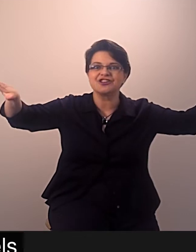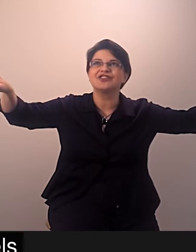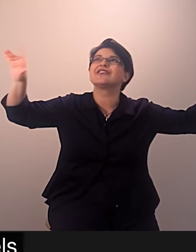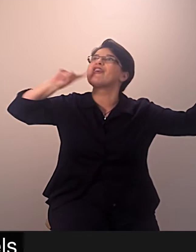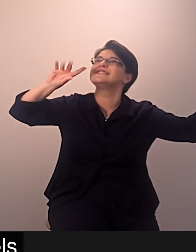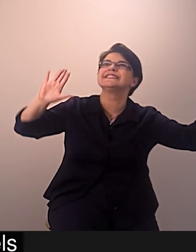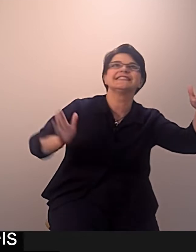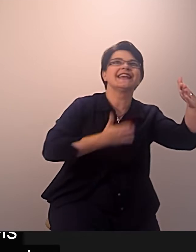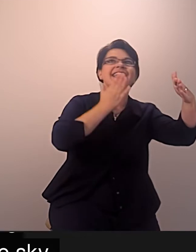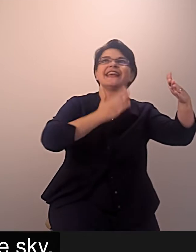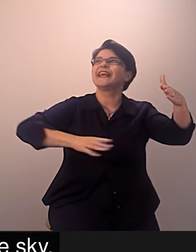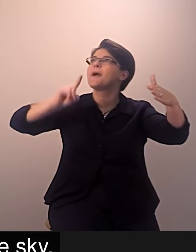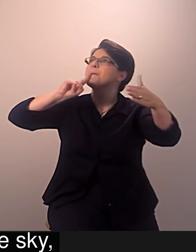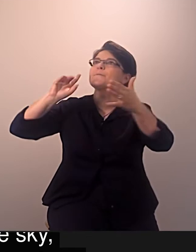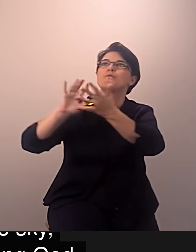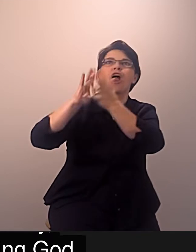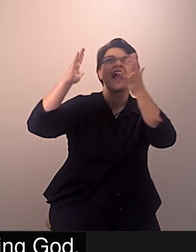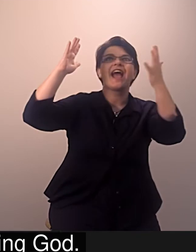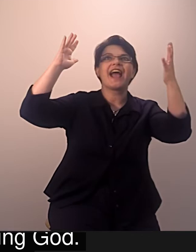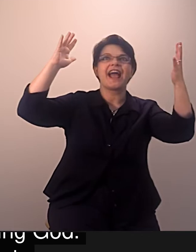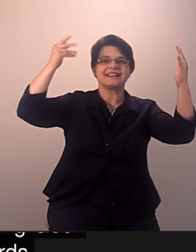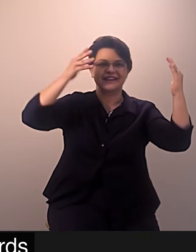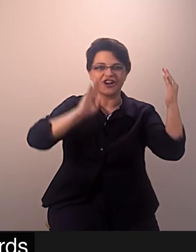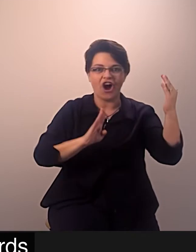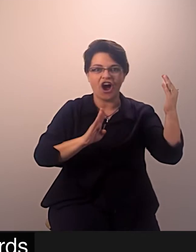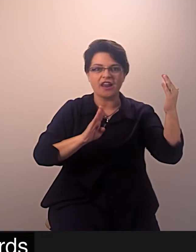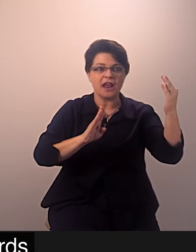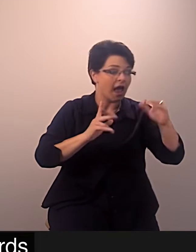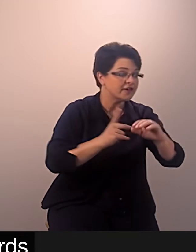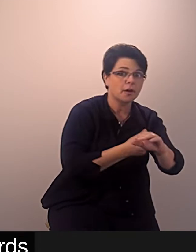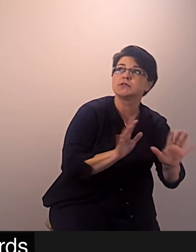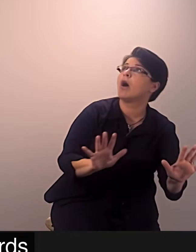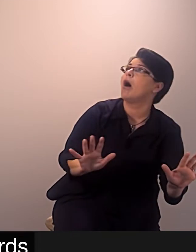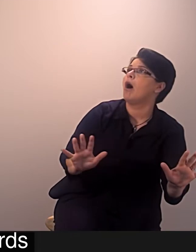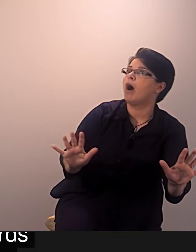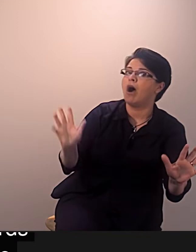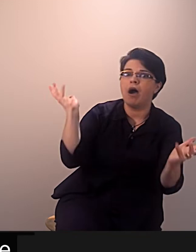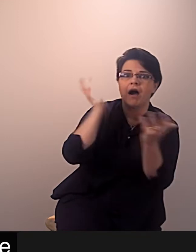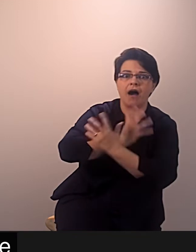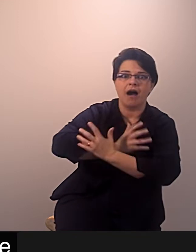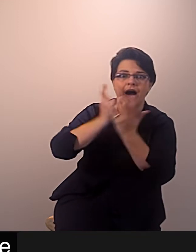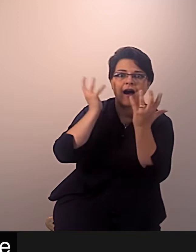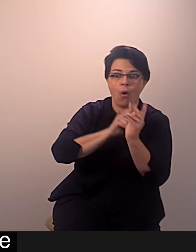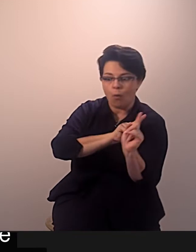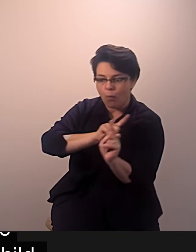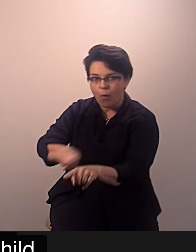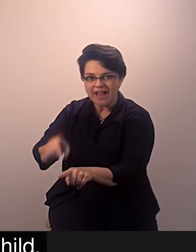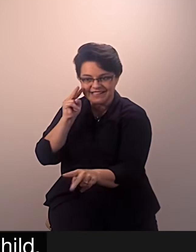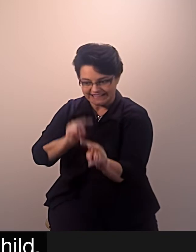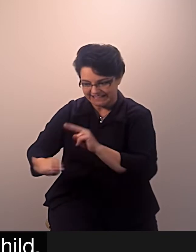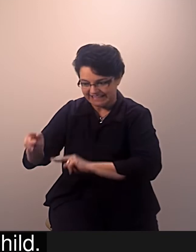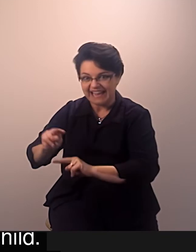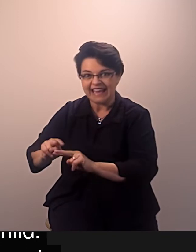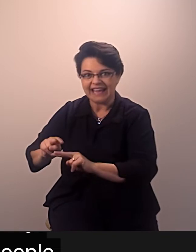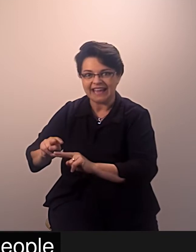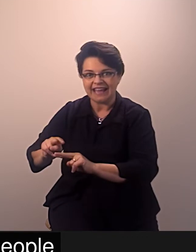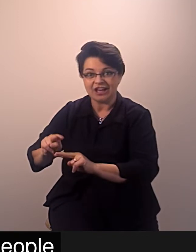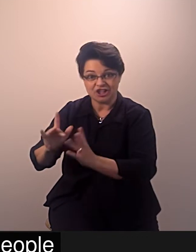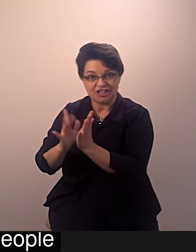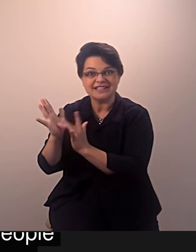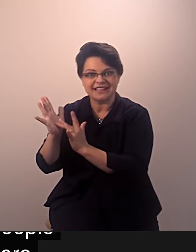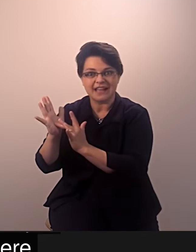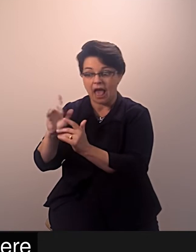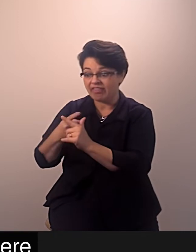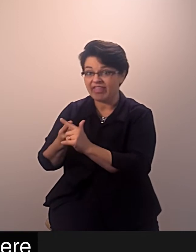praising God. The shepherds went to see this special child. They told the people all around there how